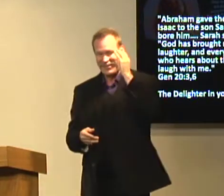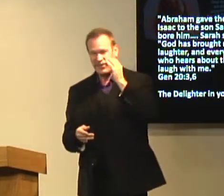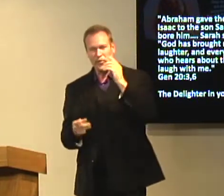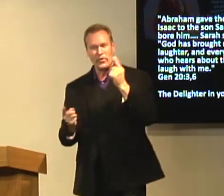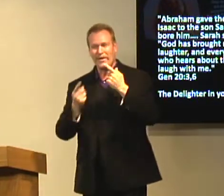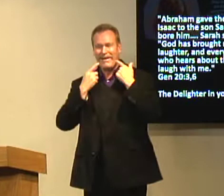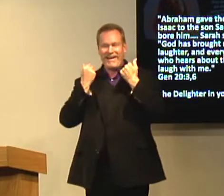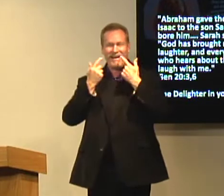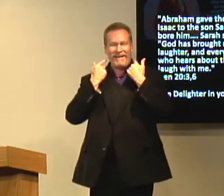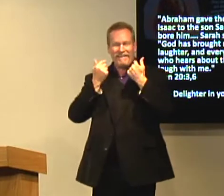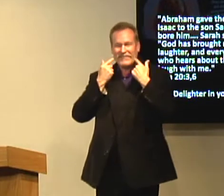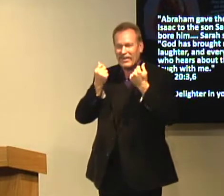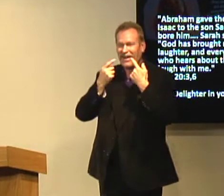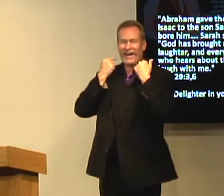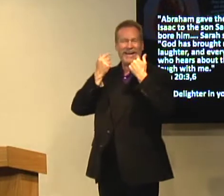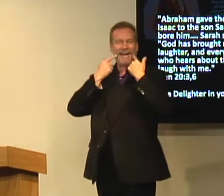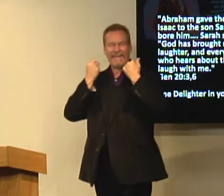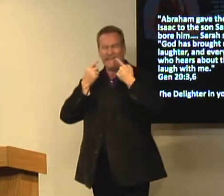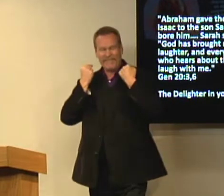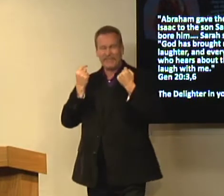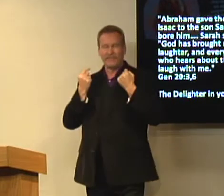Yeah, Gwen is always laughing.